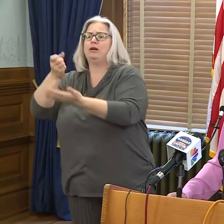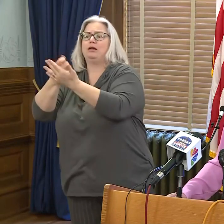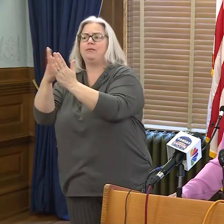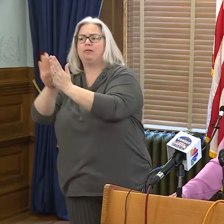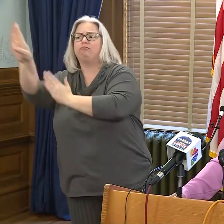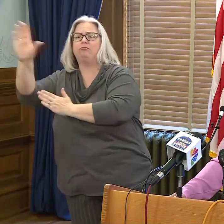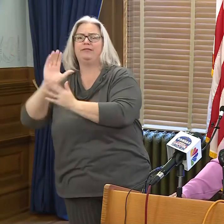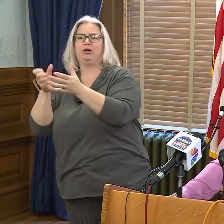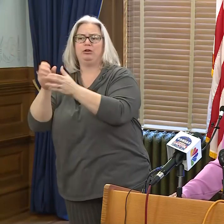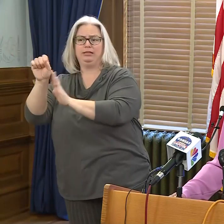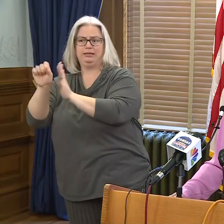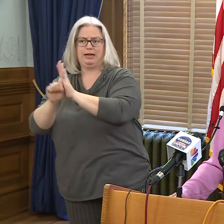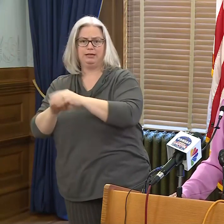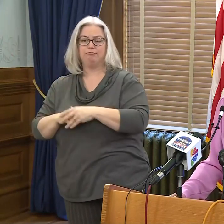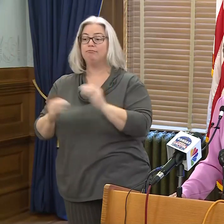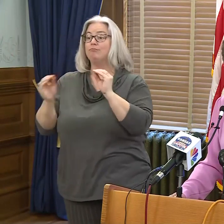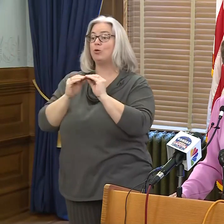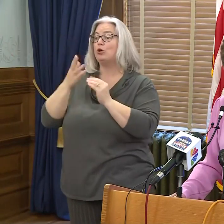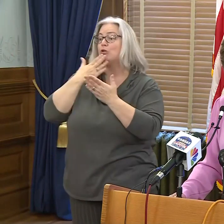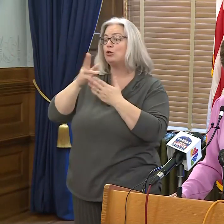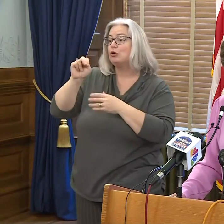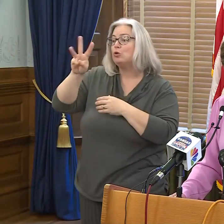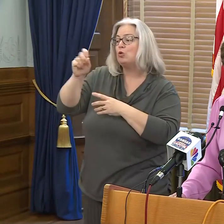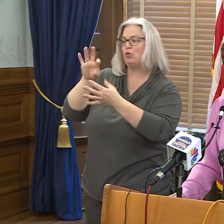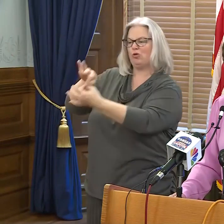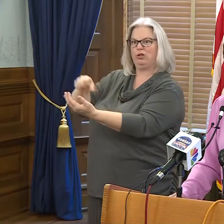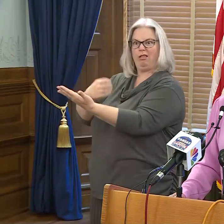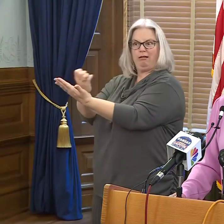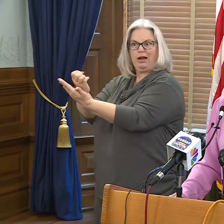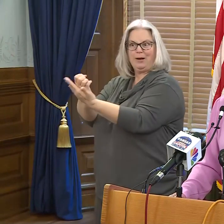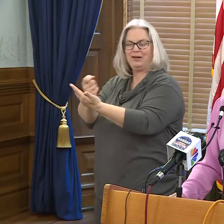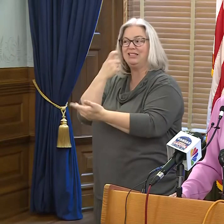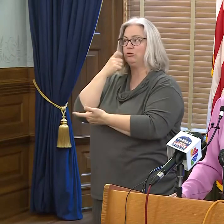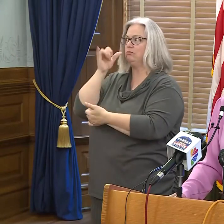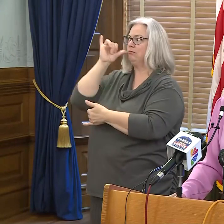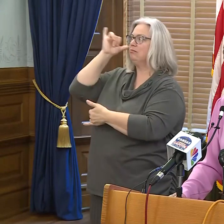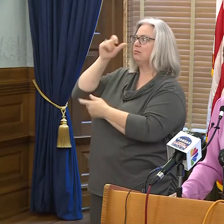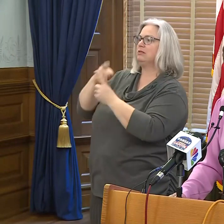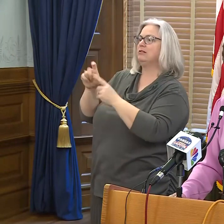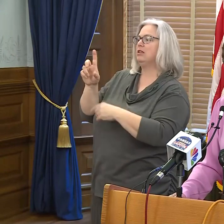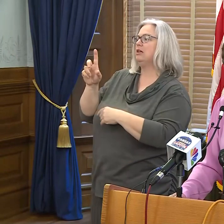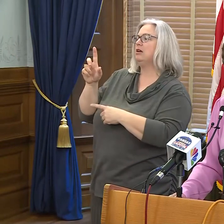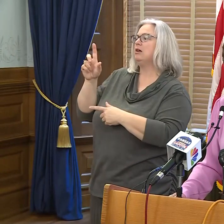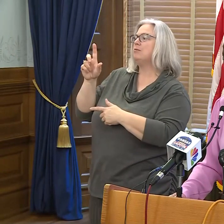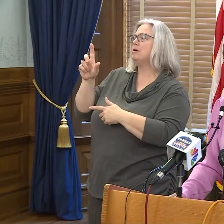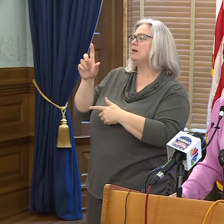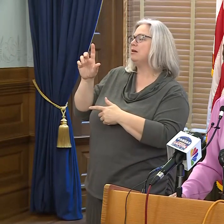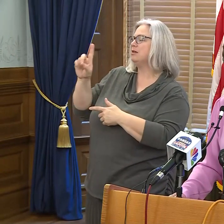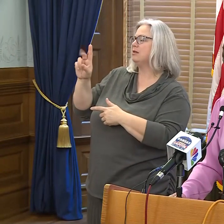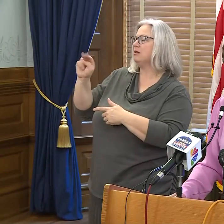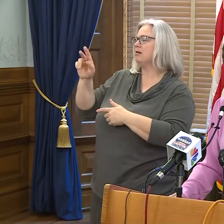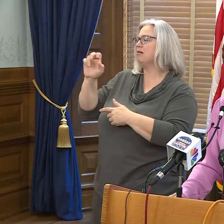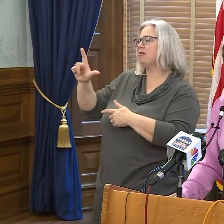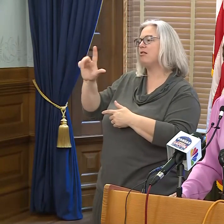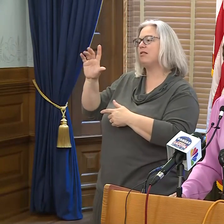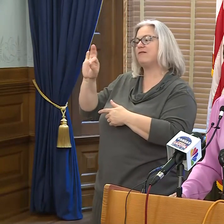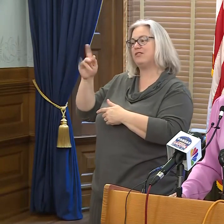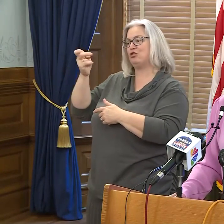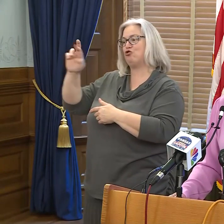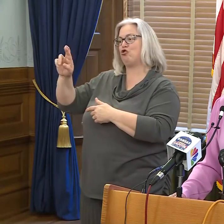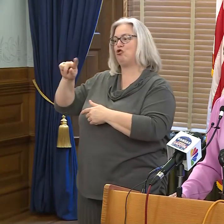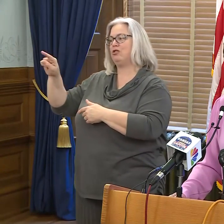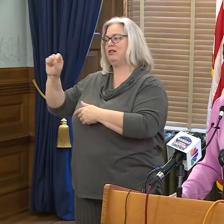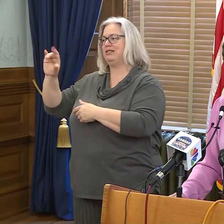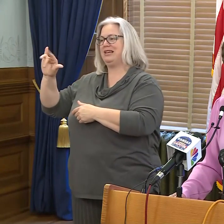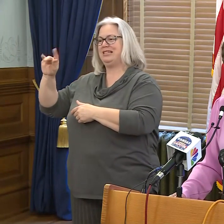state. More good news, economically speaking, came yesterday from Thermo Fisher Scientific in Lenexa, which